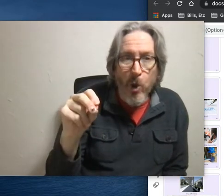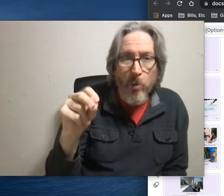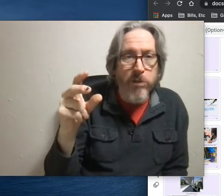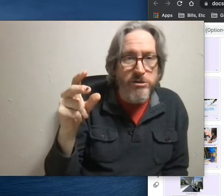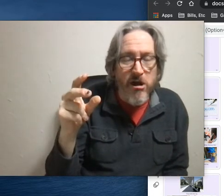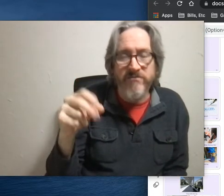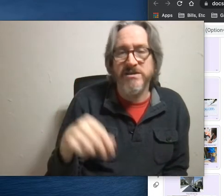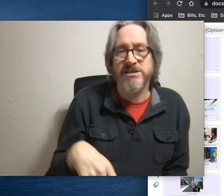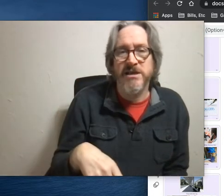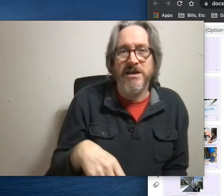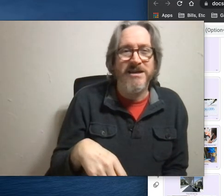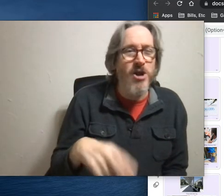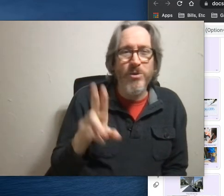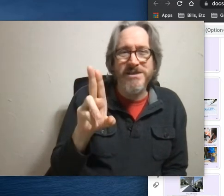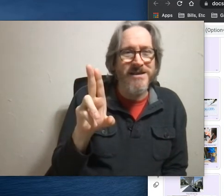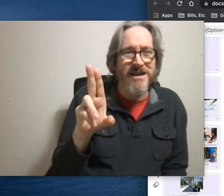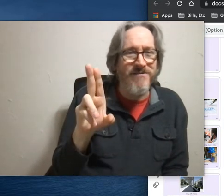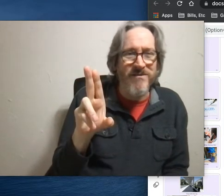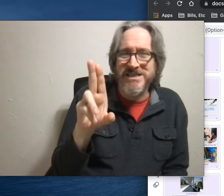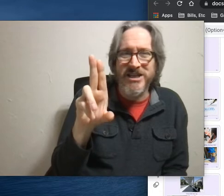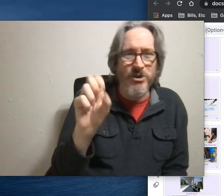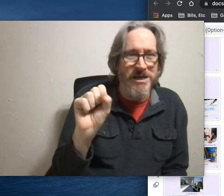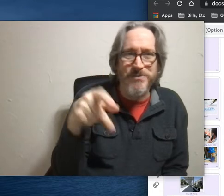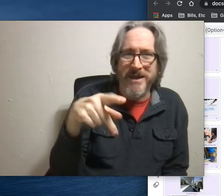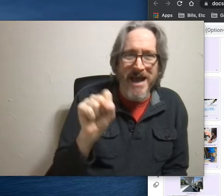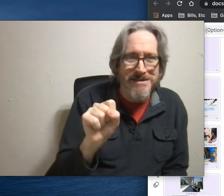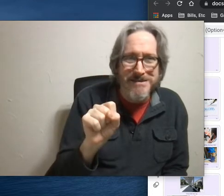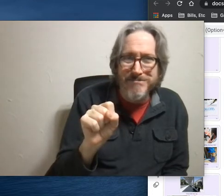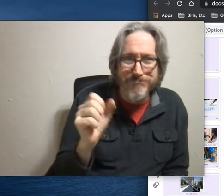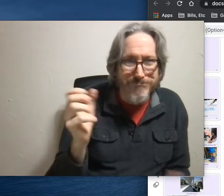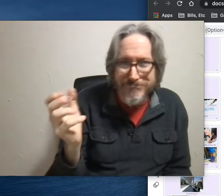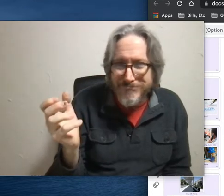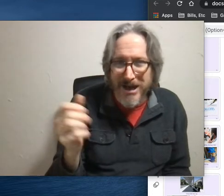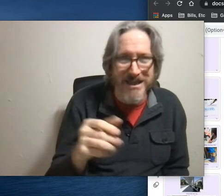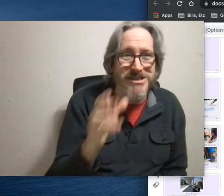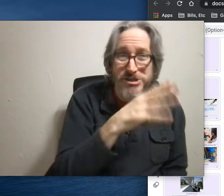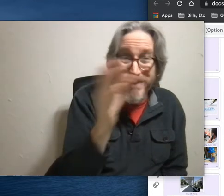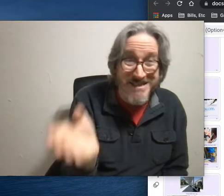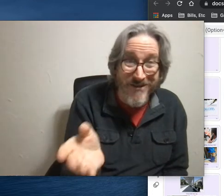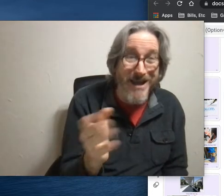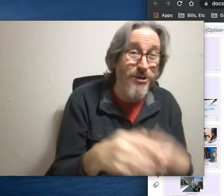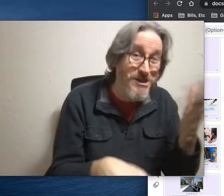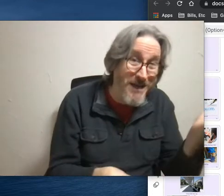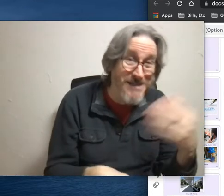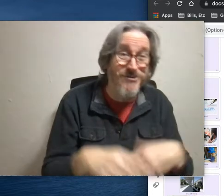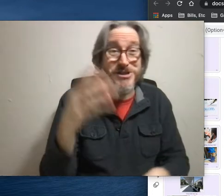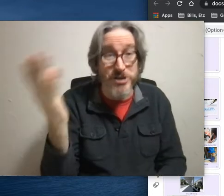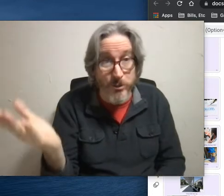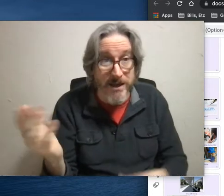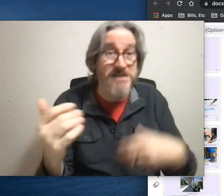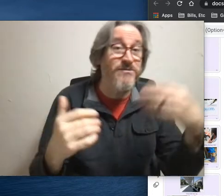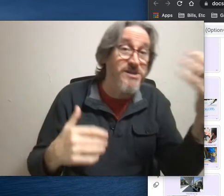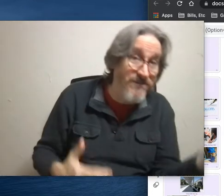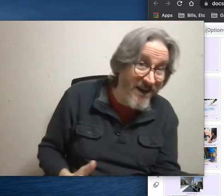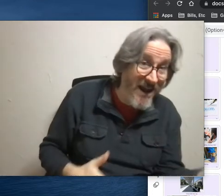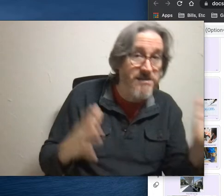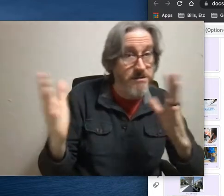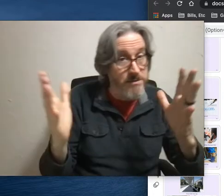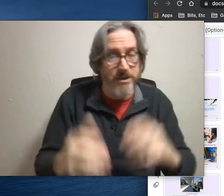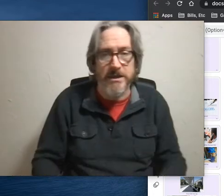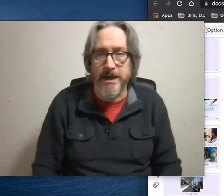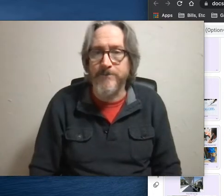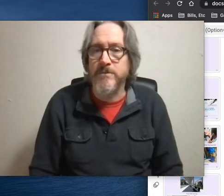PO, post office. No one's saying, I've never seen USPS, unless you're specifying USPS versus UPS versus